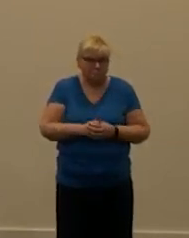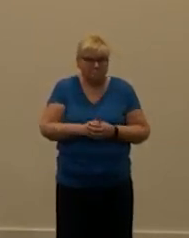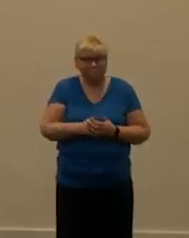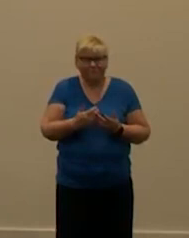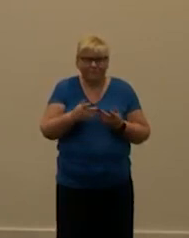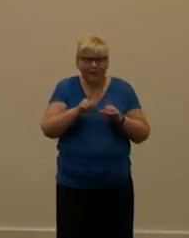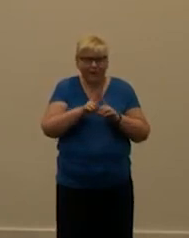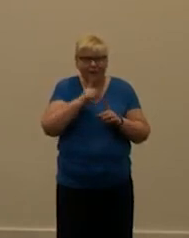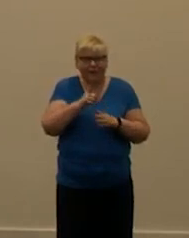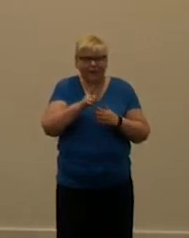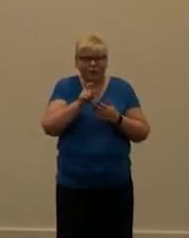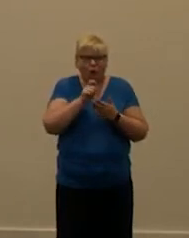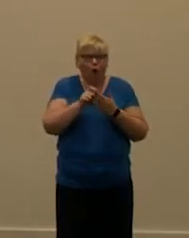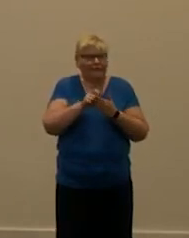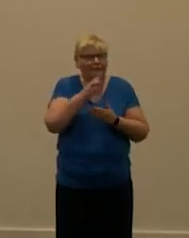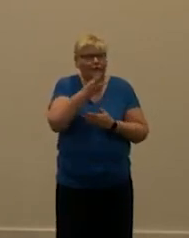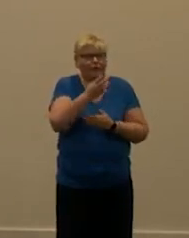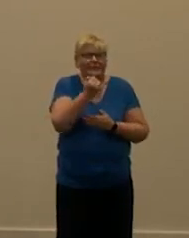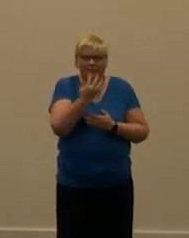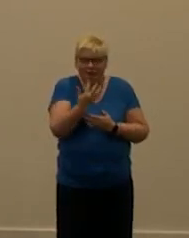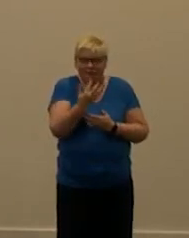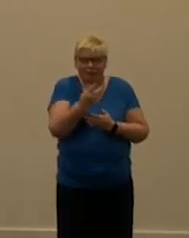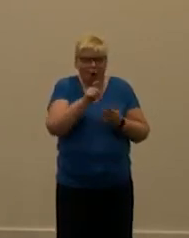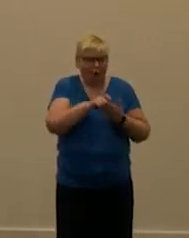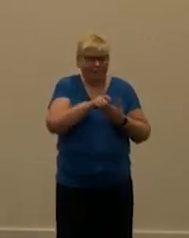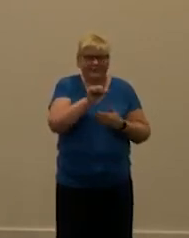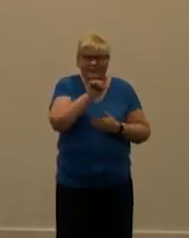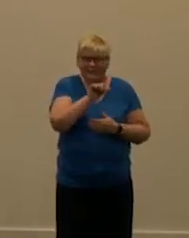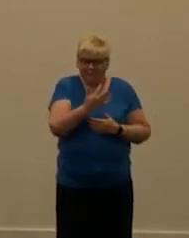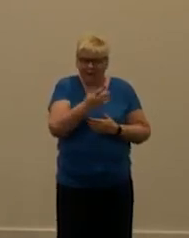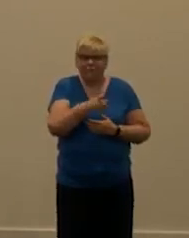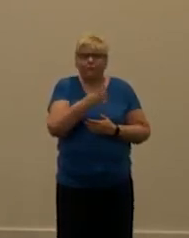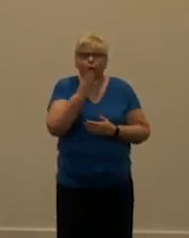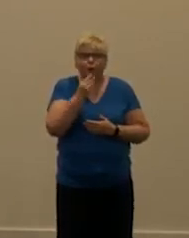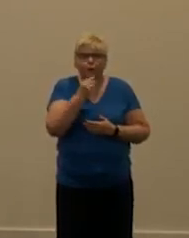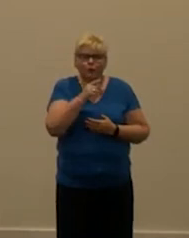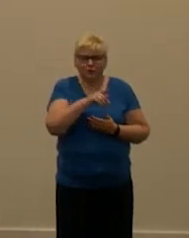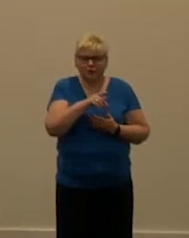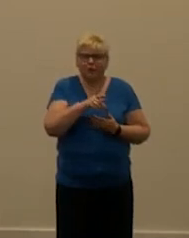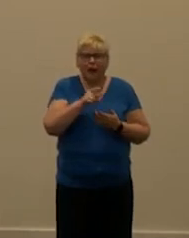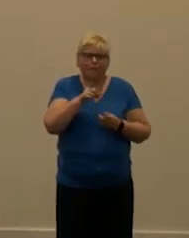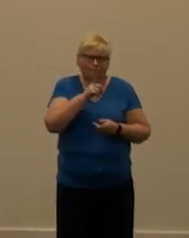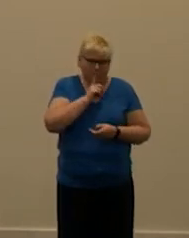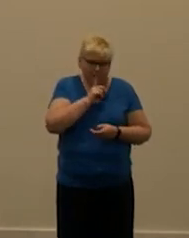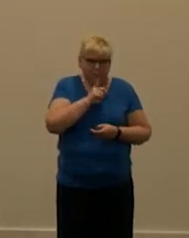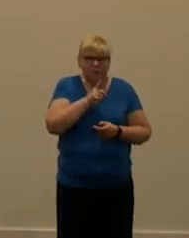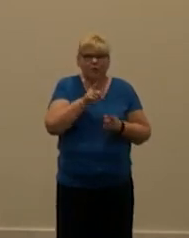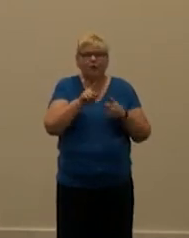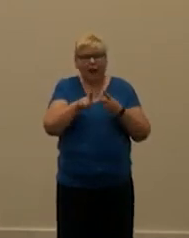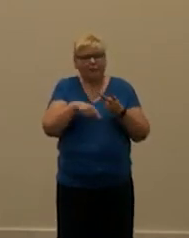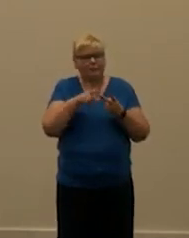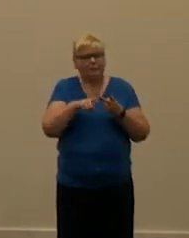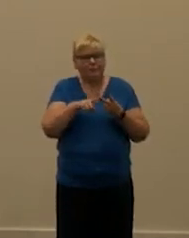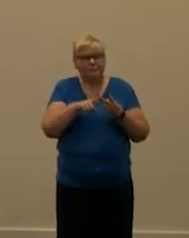Let's think about Office 365. When you're connecting to Office 365, you're using your user principal name, your password, and you also have